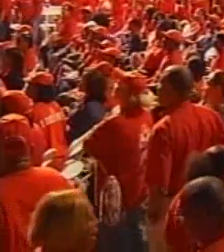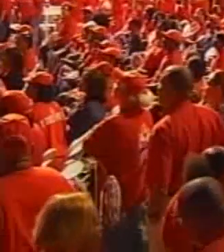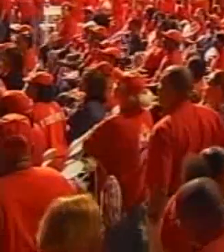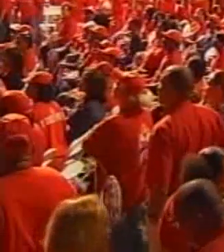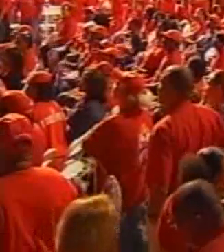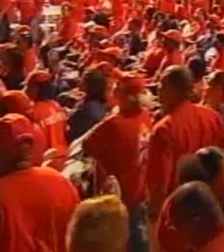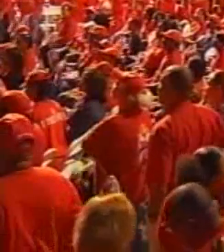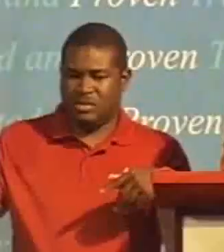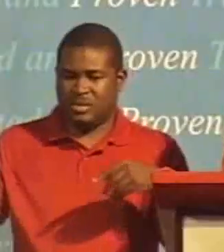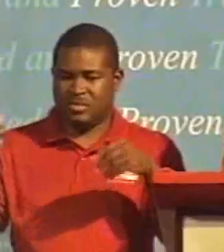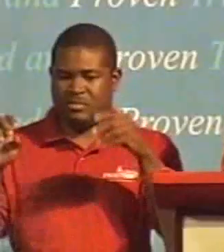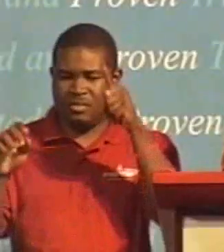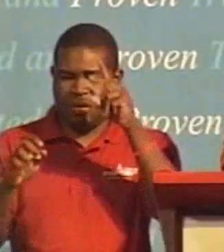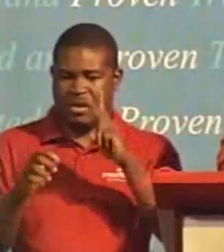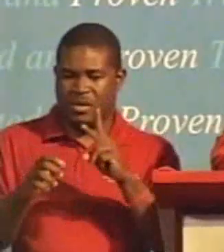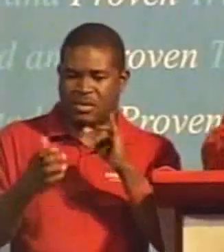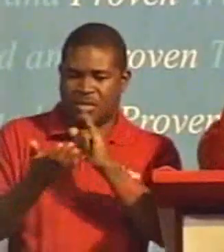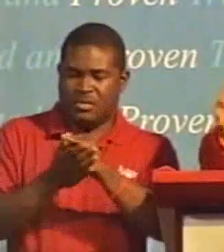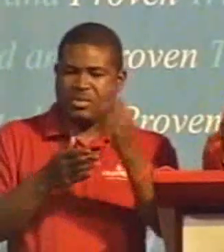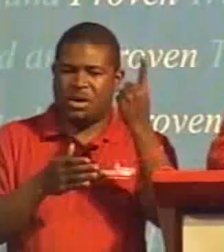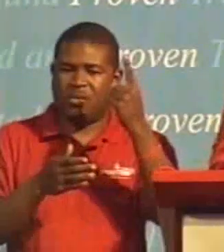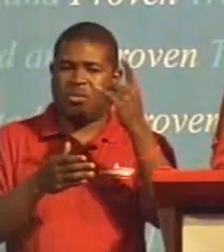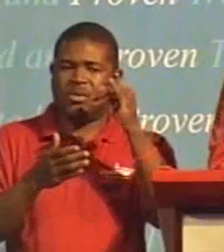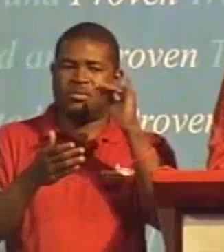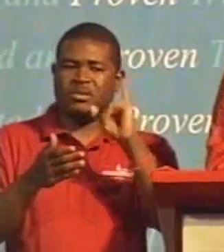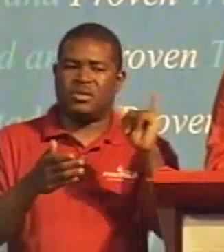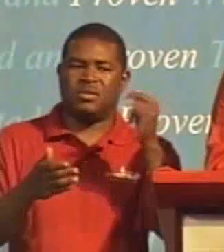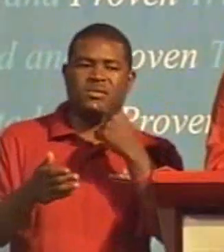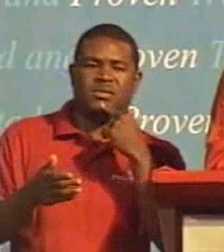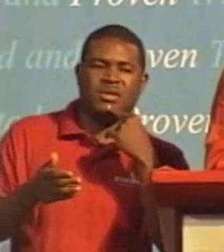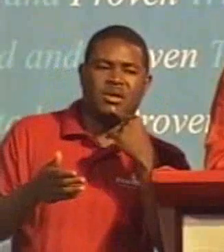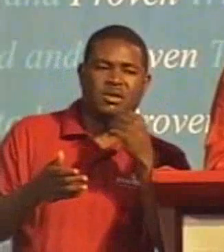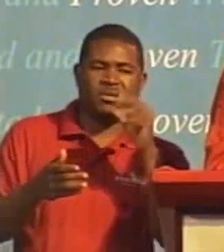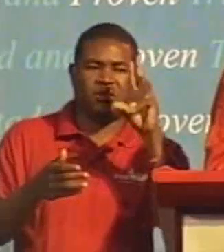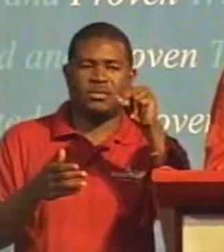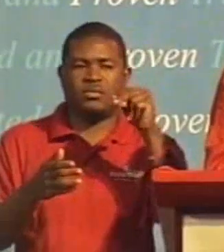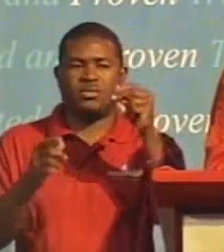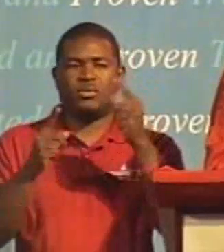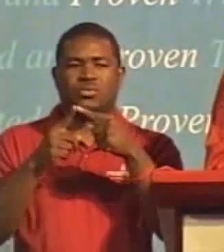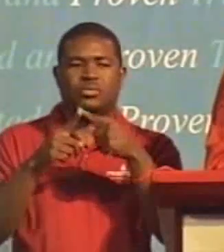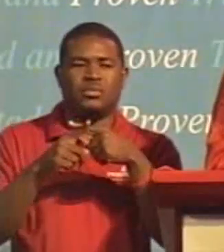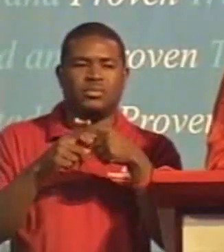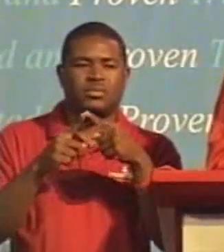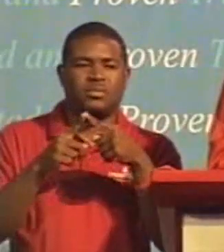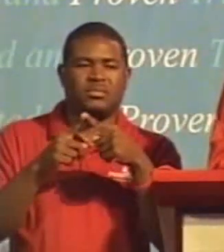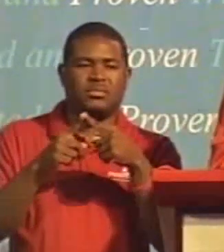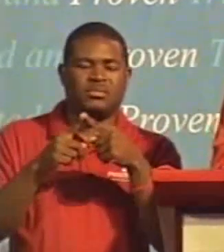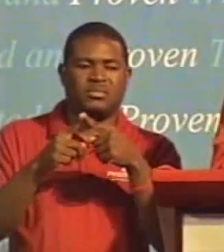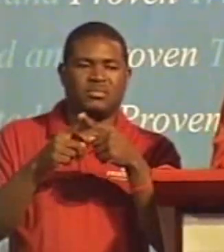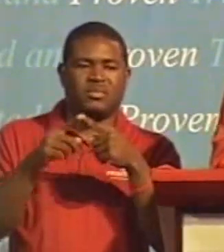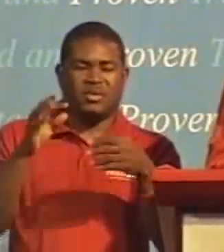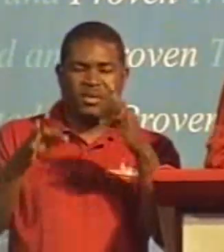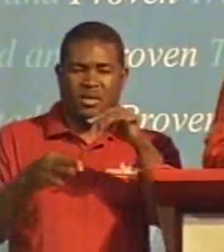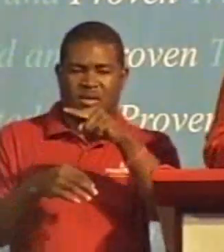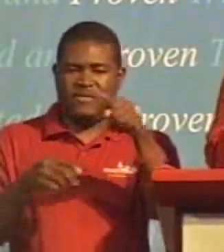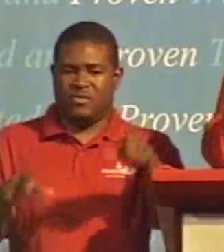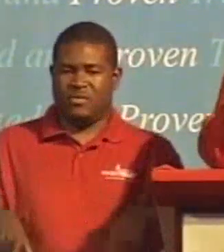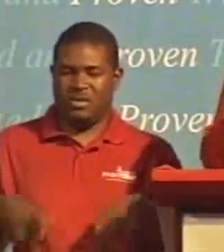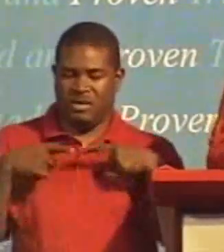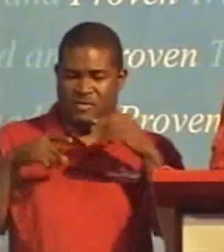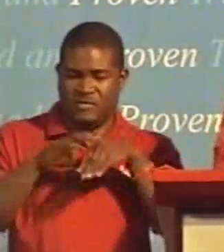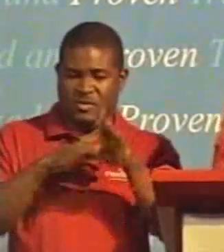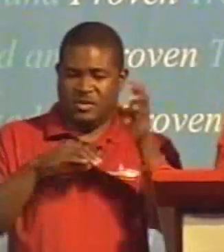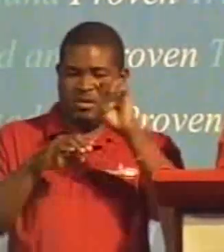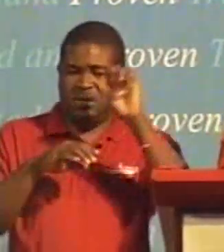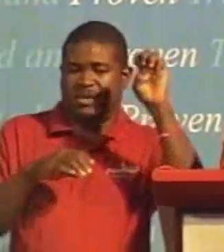no to. So if you live in the east, as you do, according to the PLP, you don't deserve the good